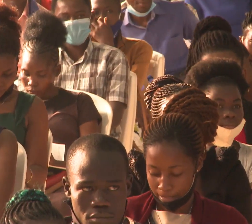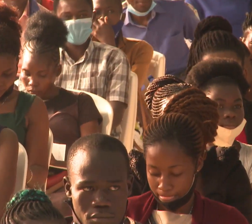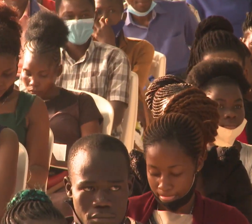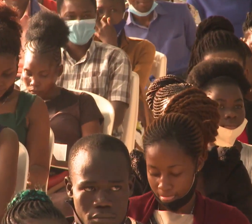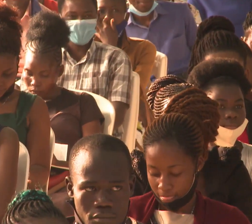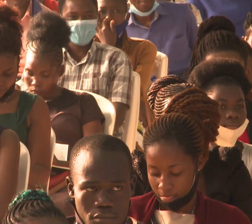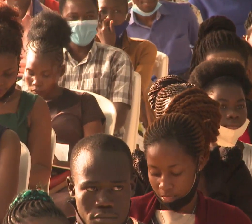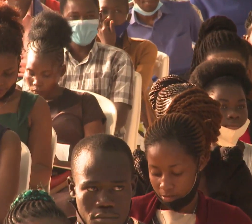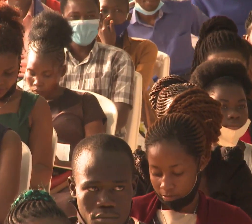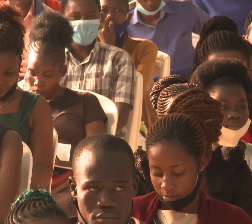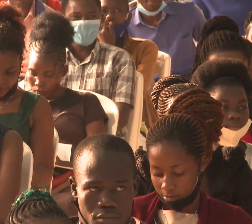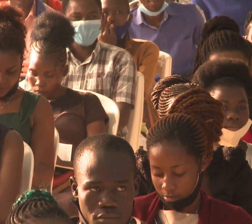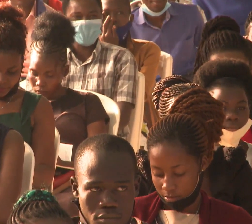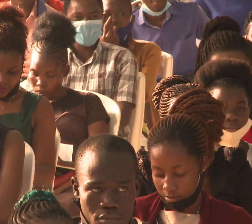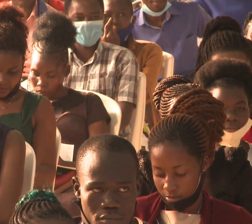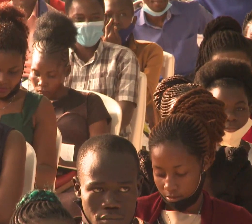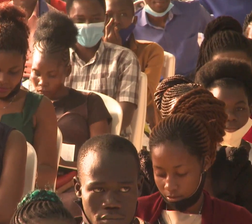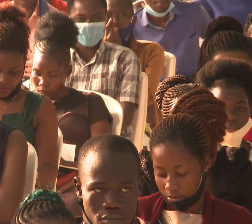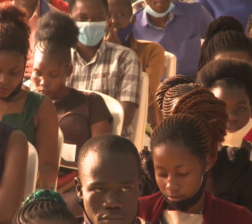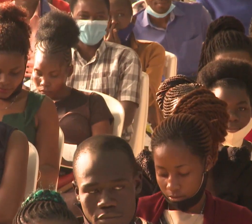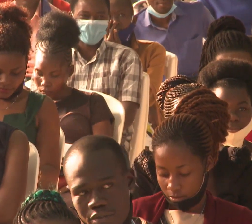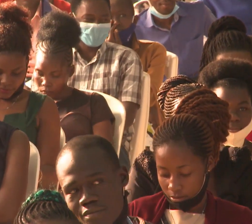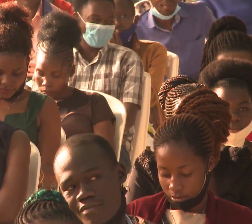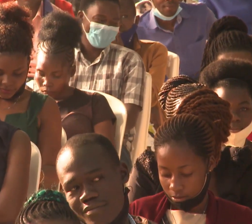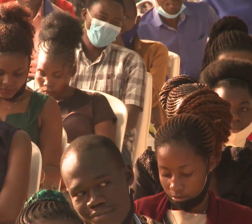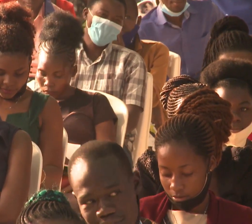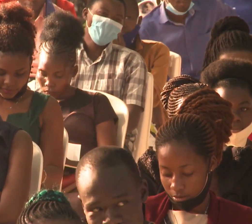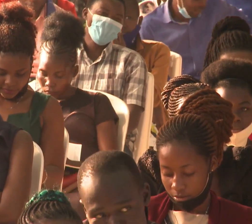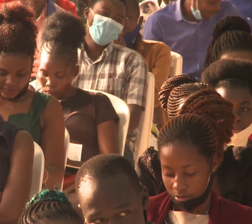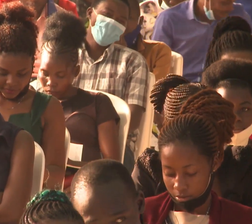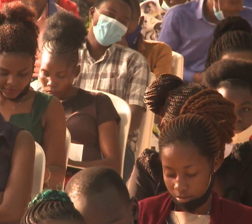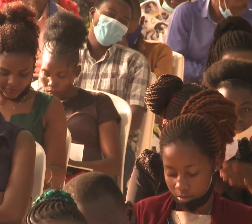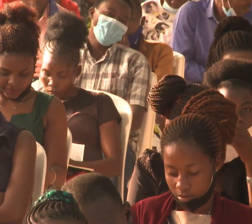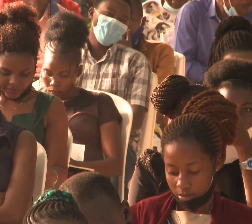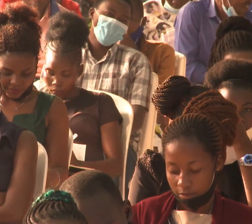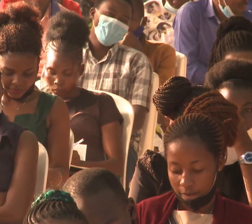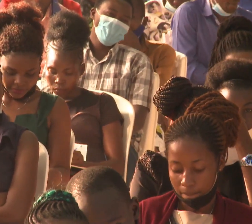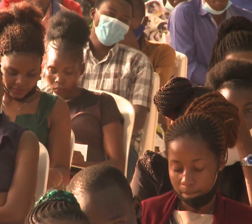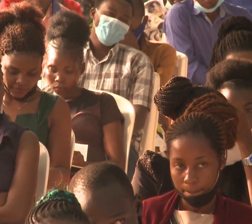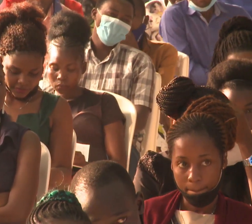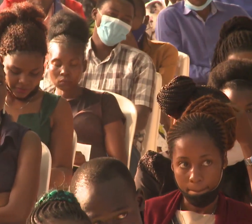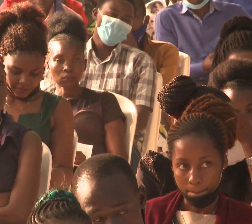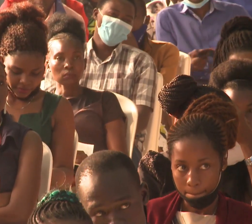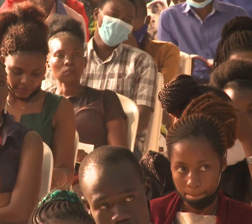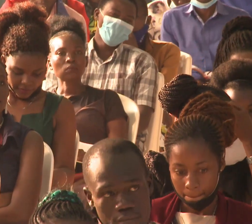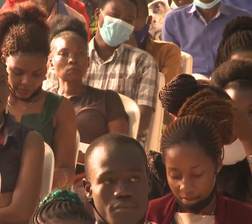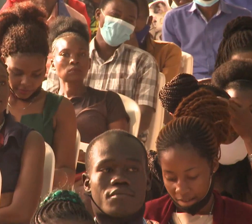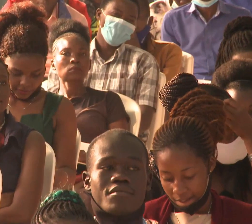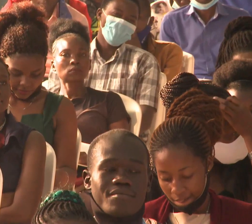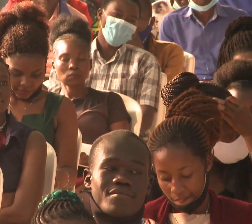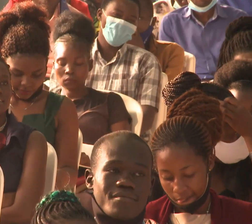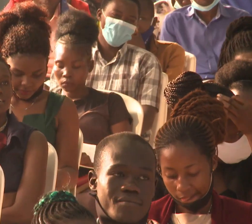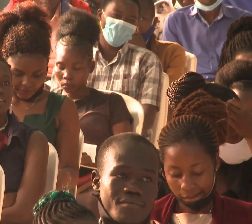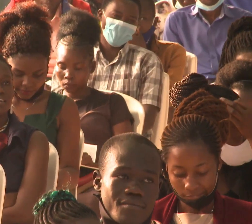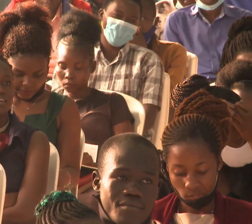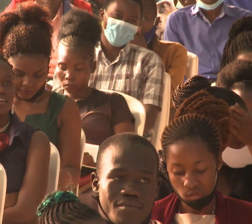there. Even when she's speaking with you, they're always shouting at you. And ask, what